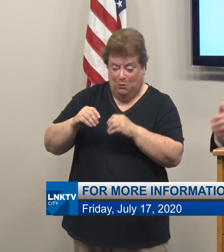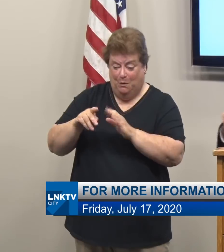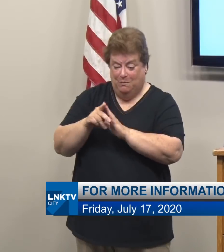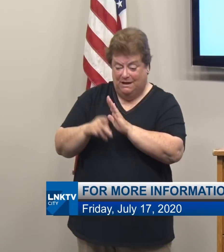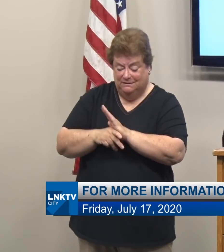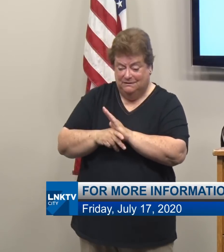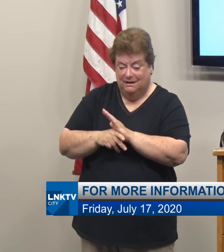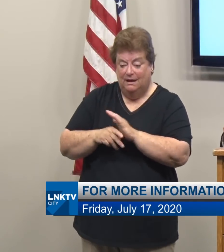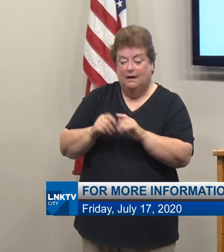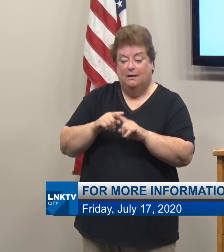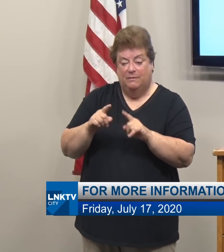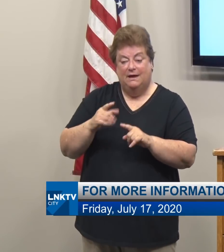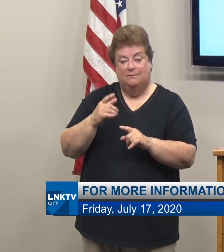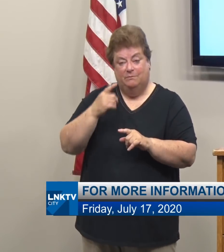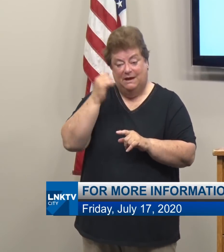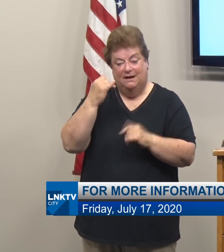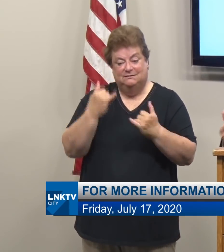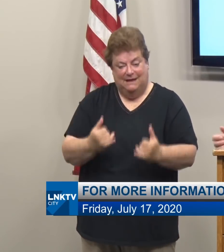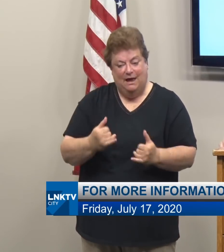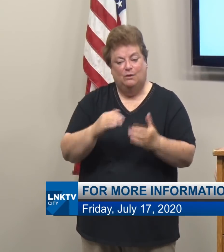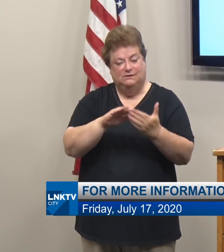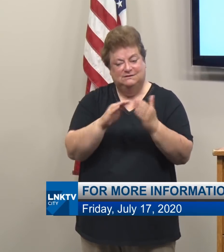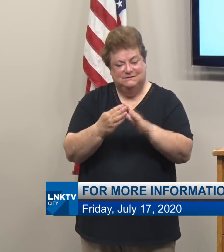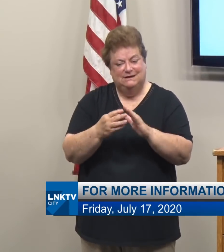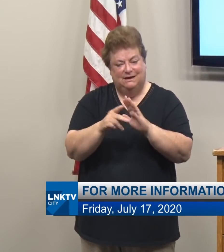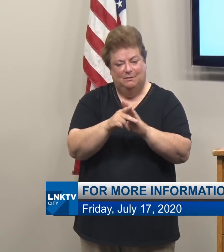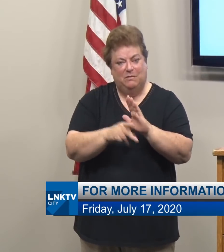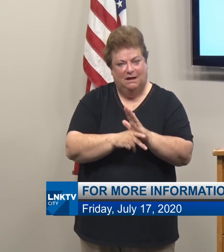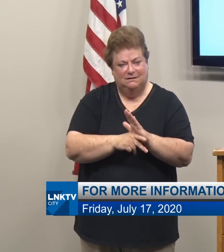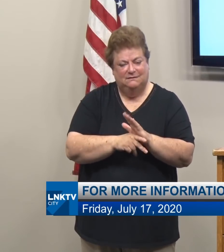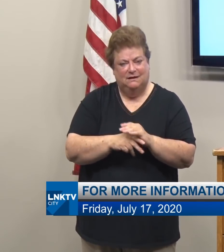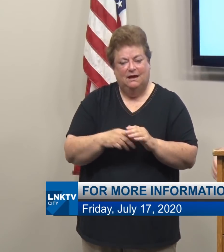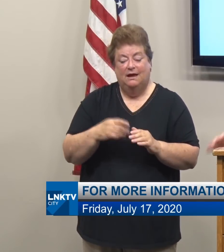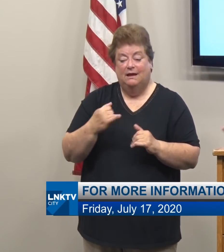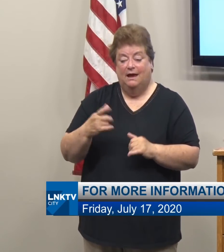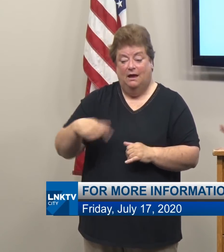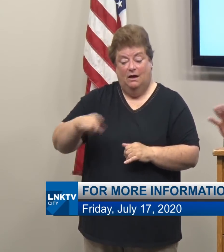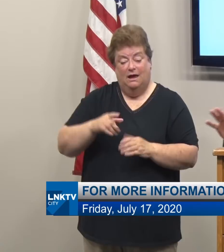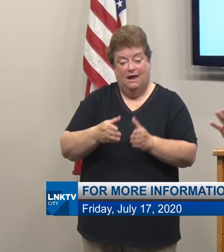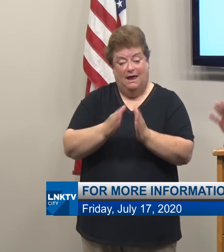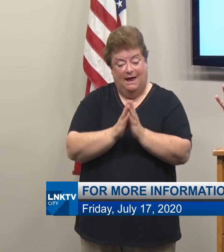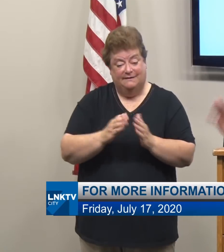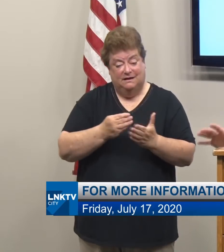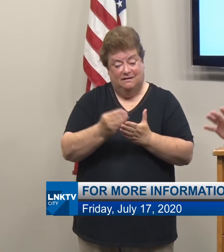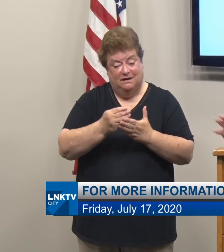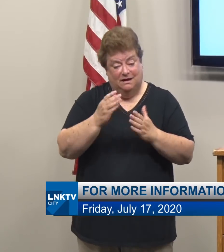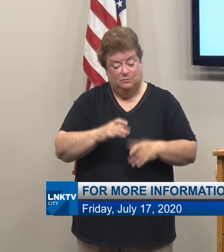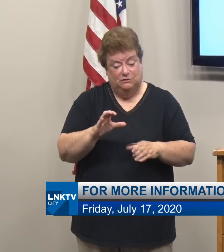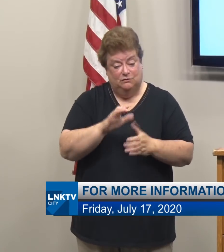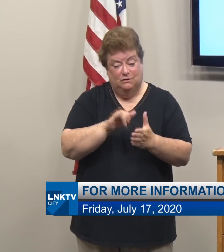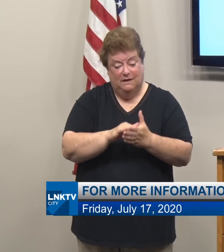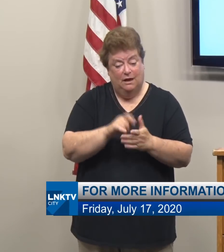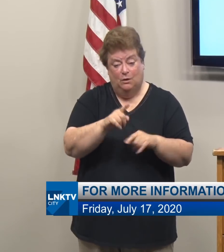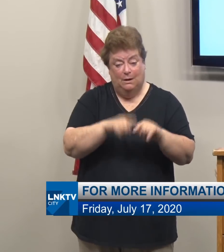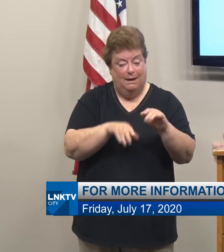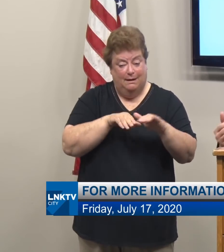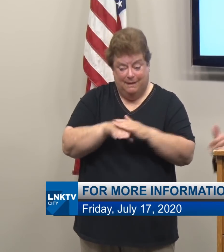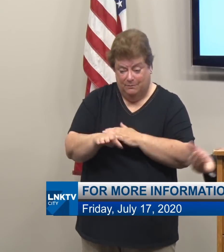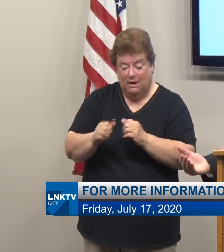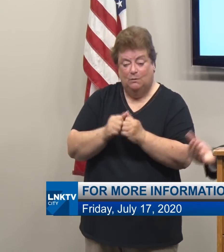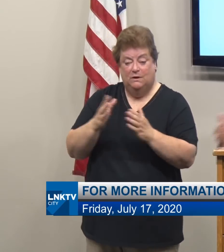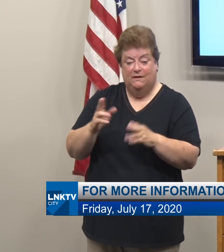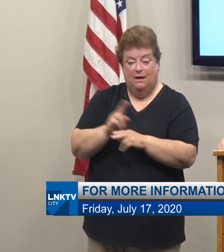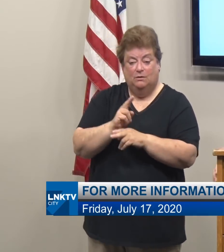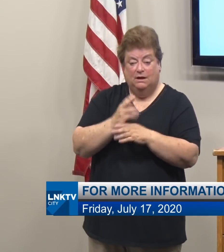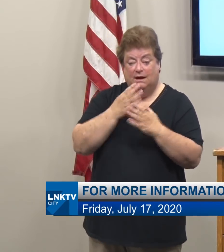policy, but because of the mandate. And so they're going to be asking their customers to do so and telling the customers you can't come in without a mask. If